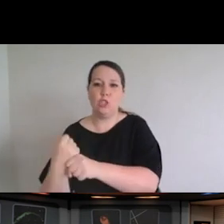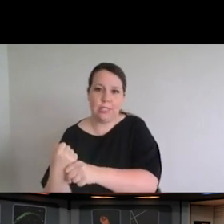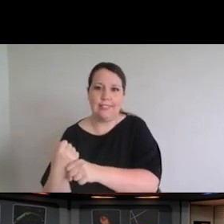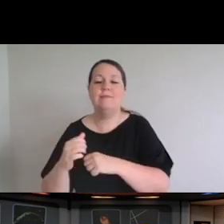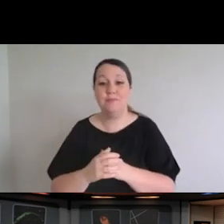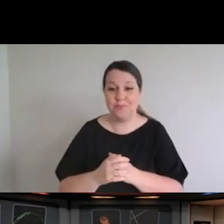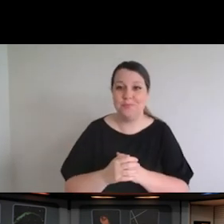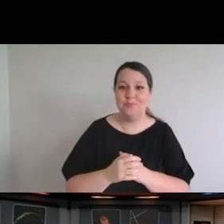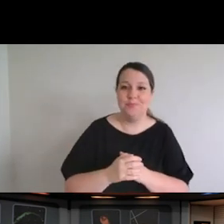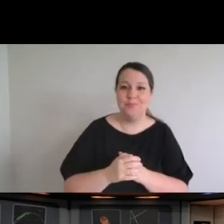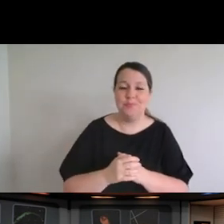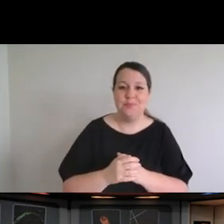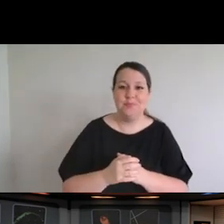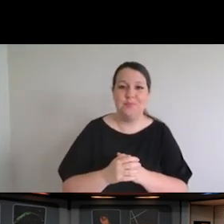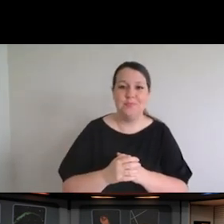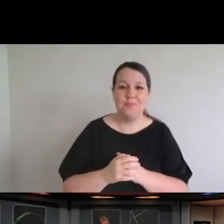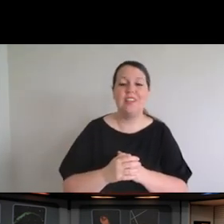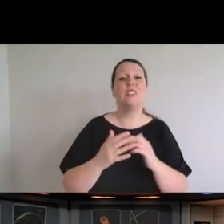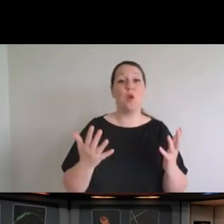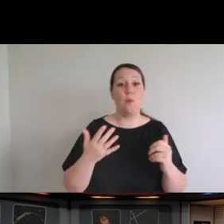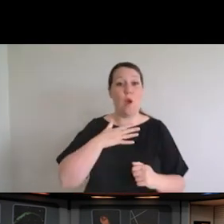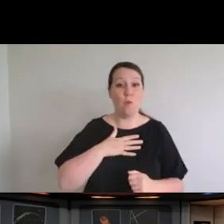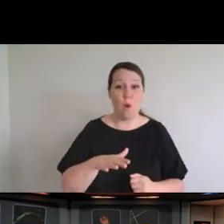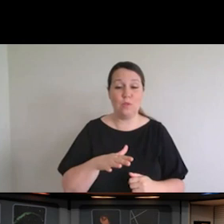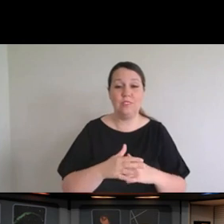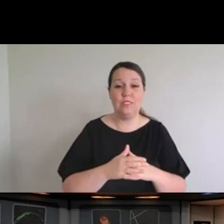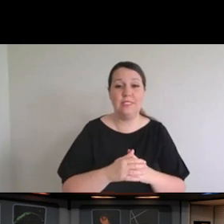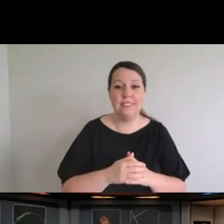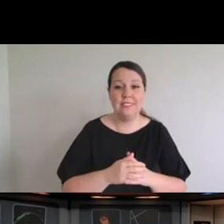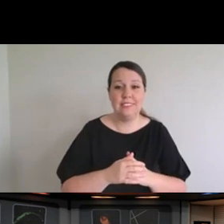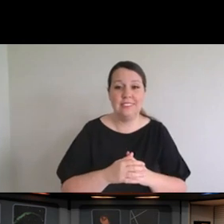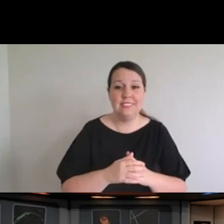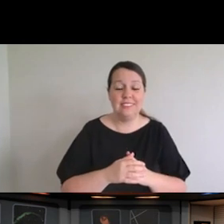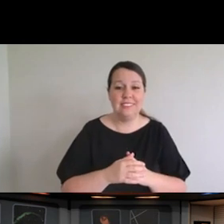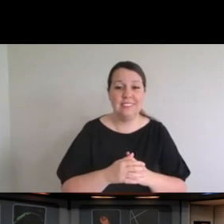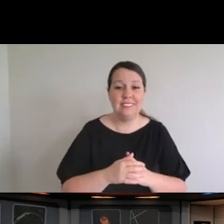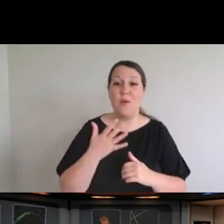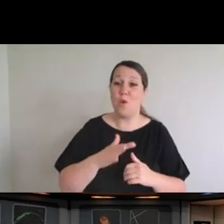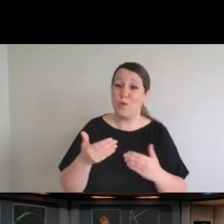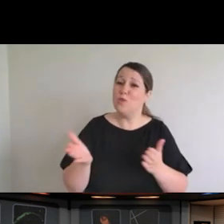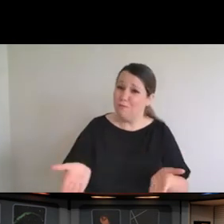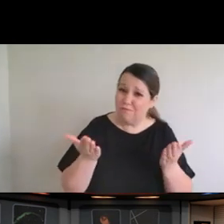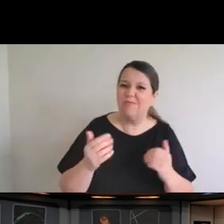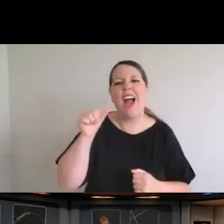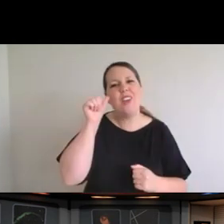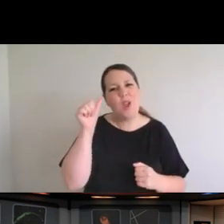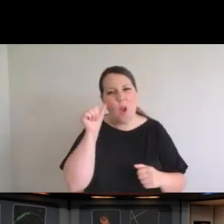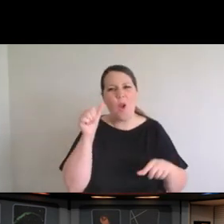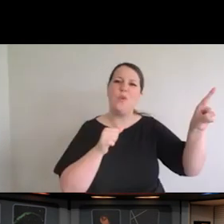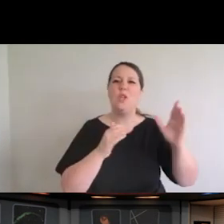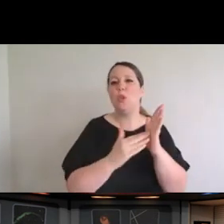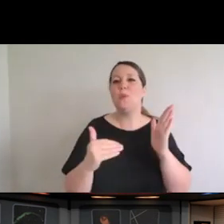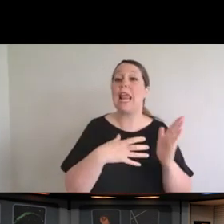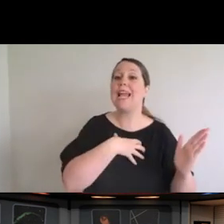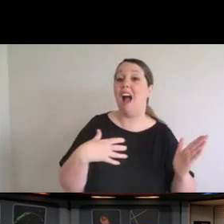aodaalliance.org. So I want you to leave this. It's frustrating to see what the government's offered you so far, but